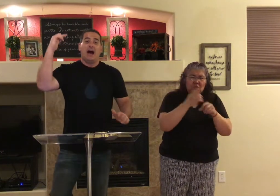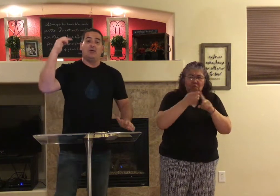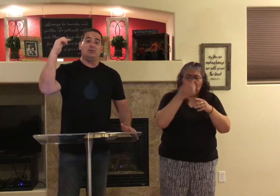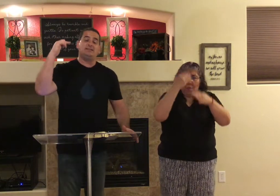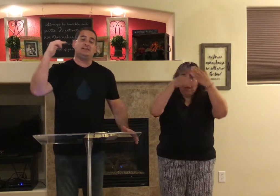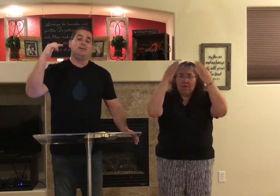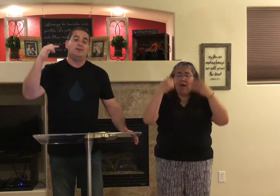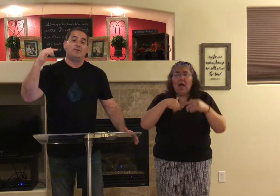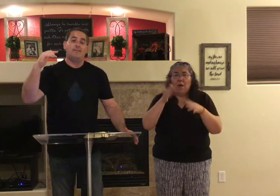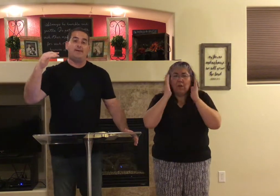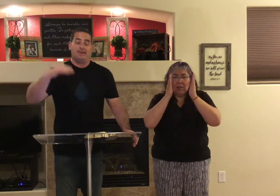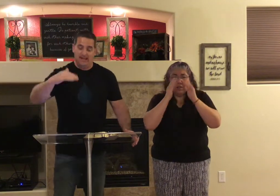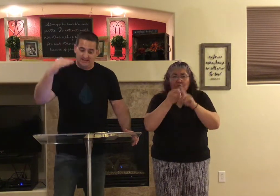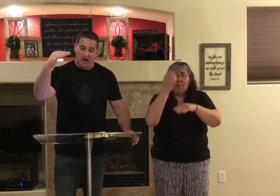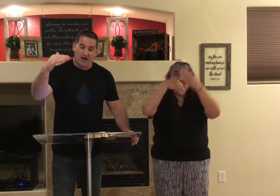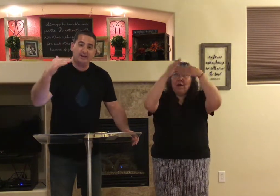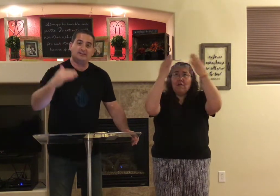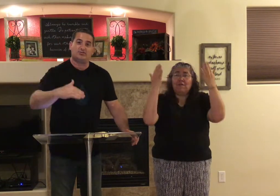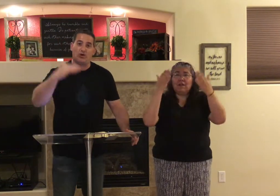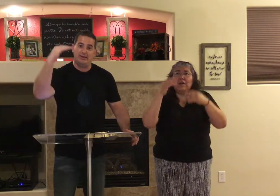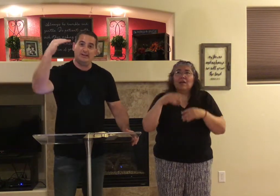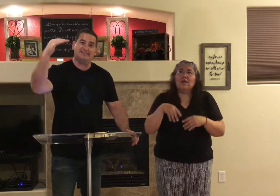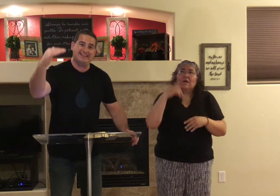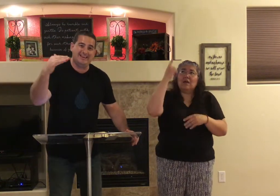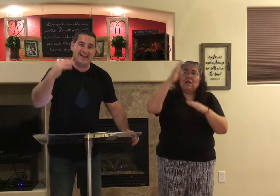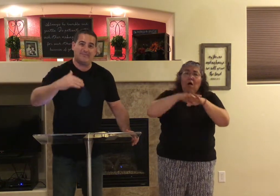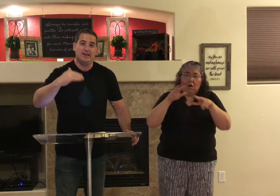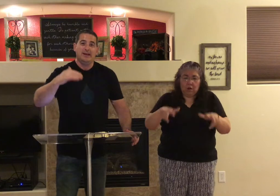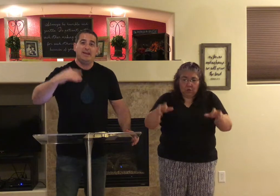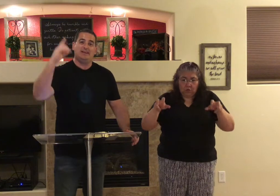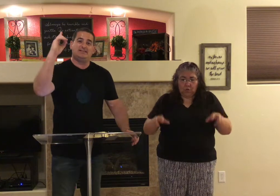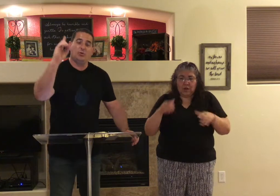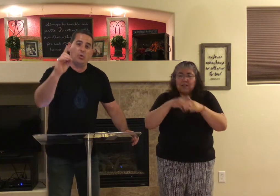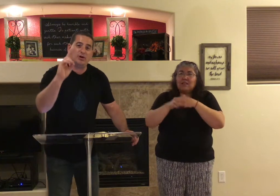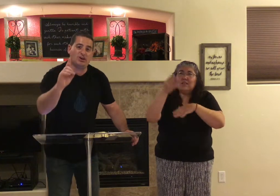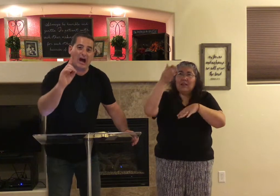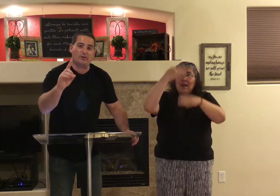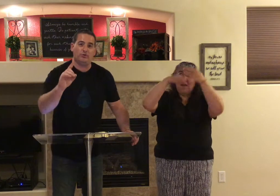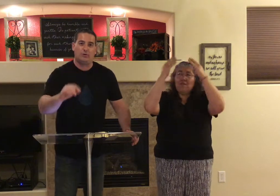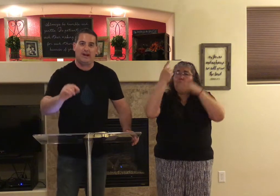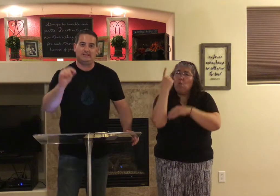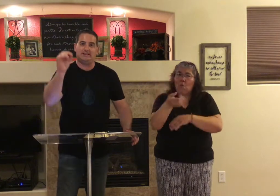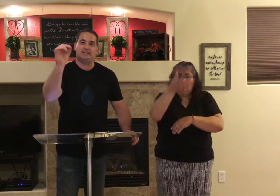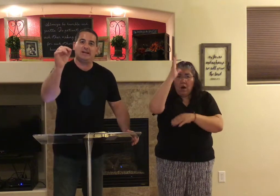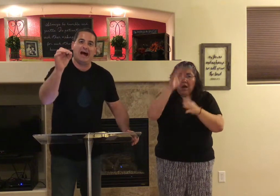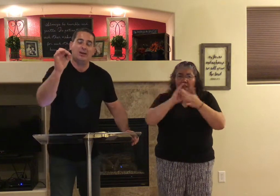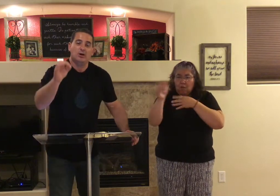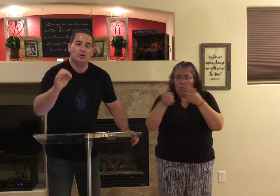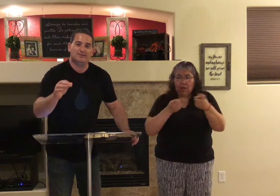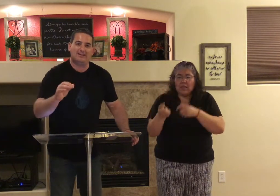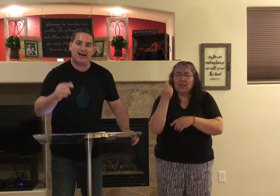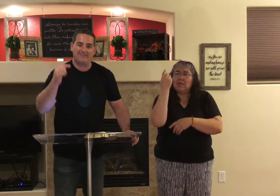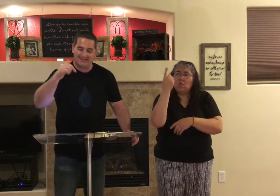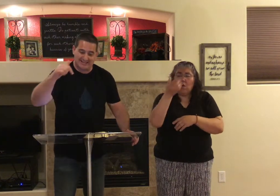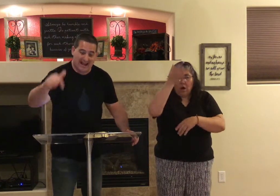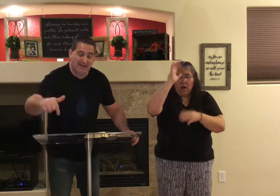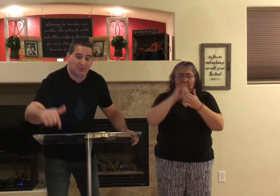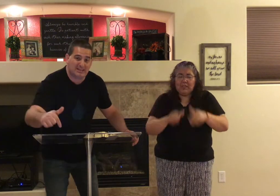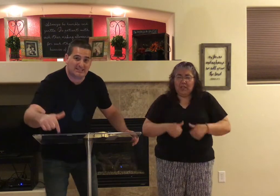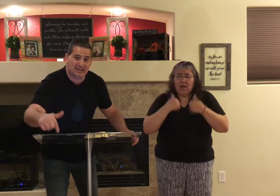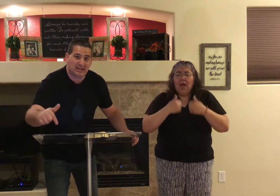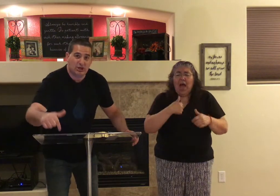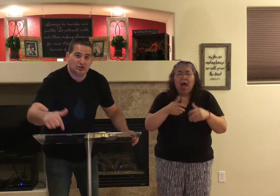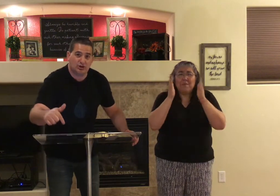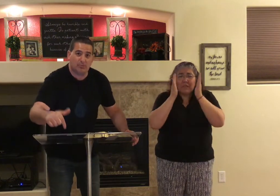says, I will listen from heaven. He is on his throne. He is in heaven. He is the one God who reigns. He is the God who is alive. And he says,